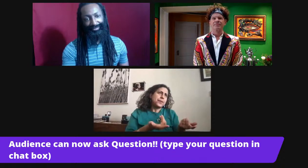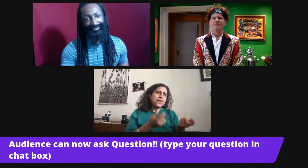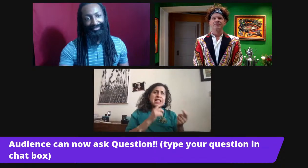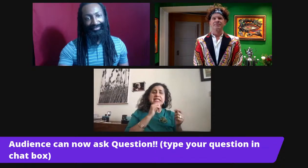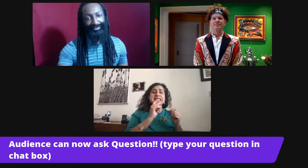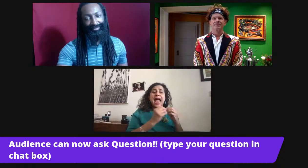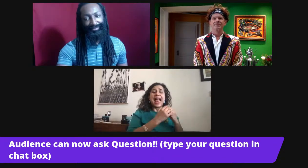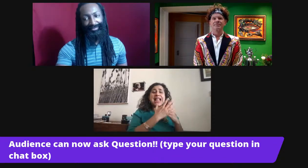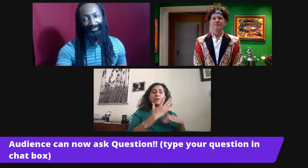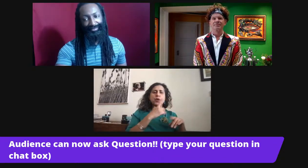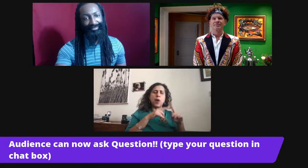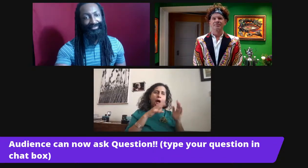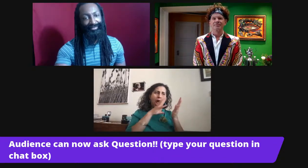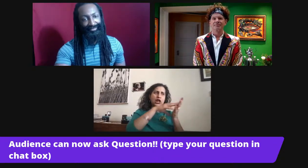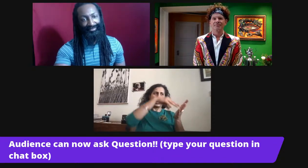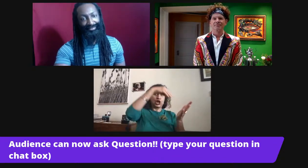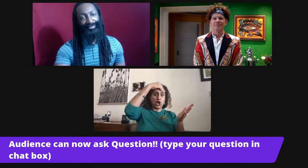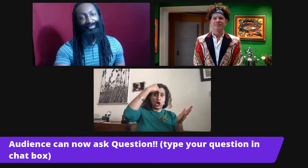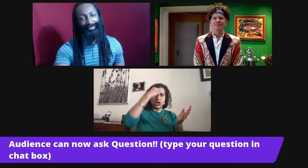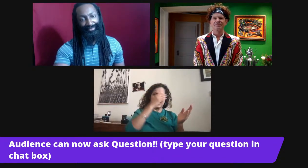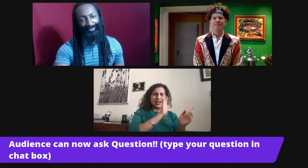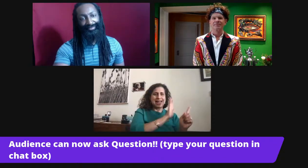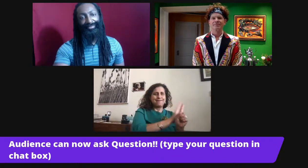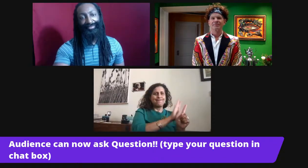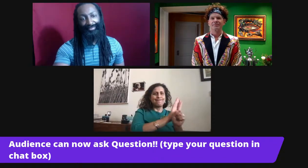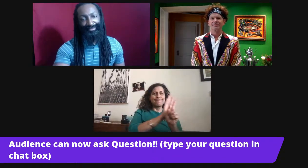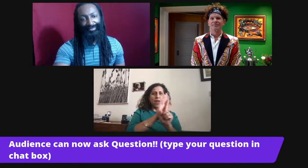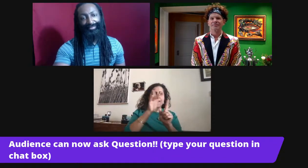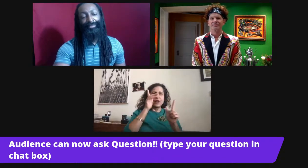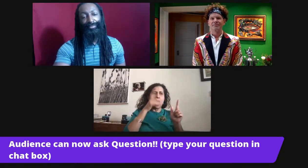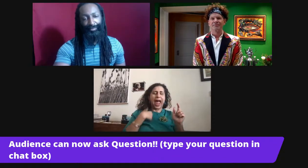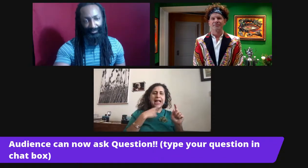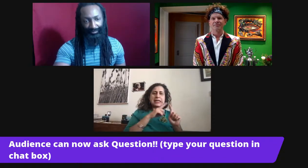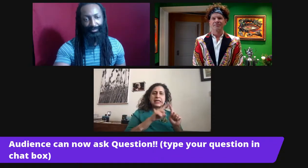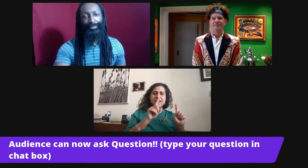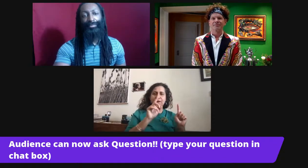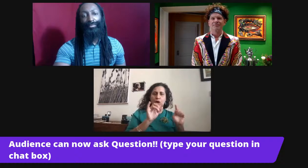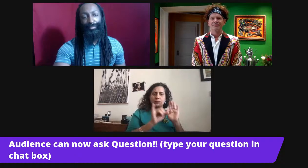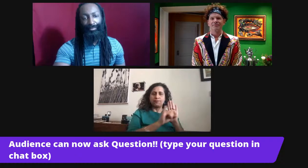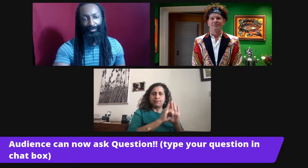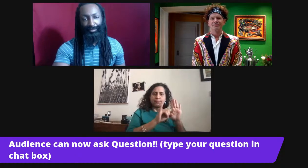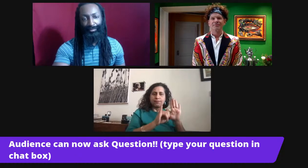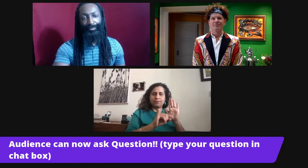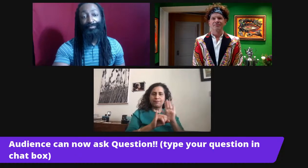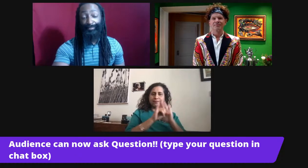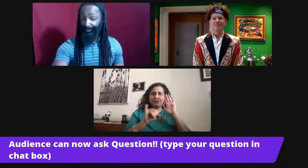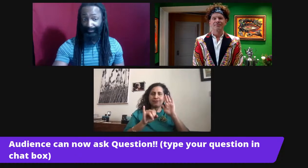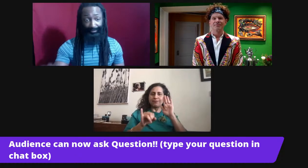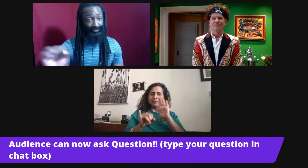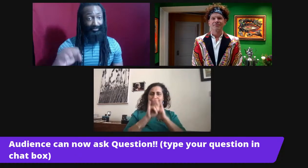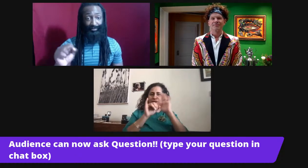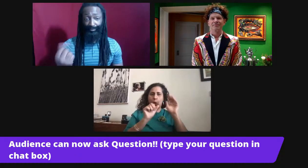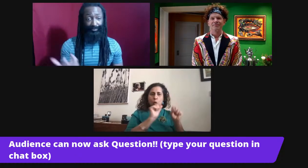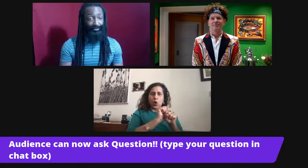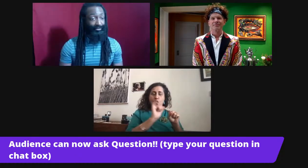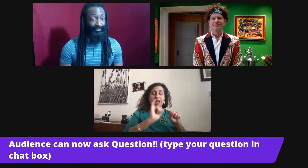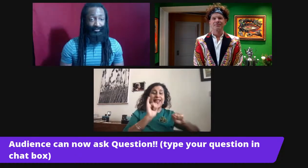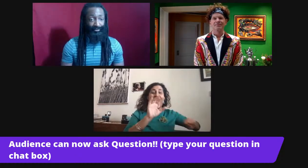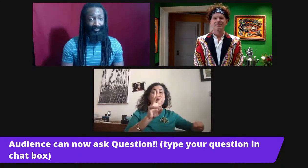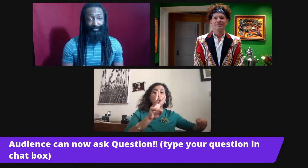within that study of photography, I was able to learn about different identities. I was able to